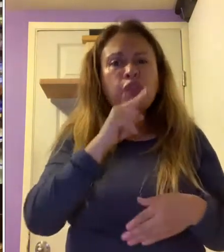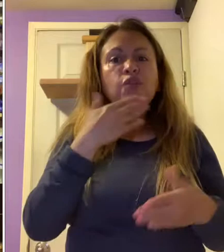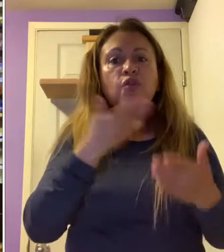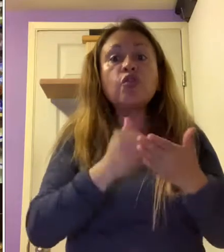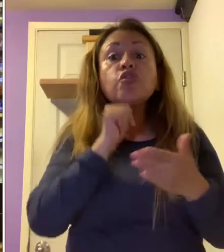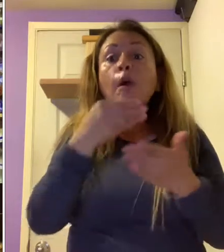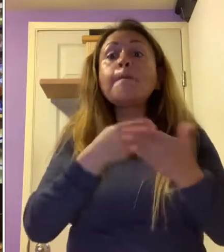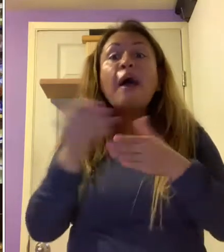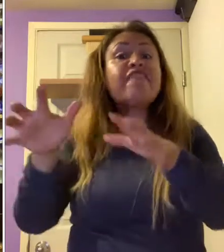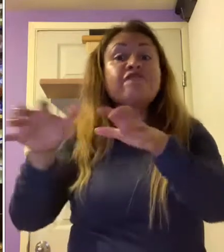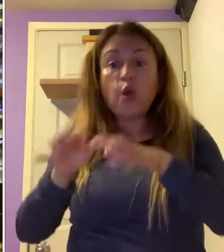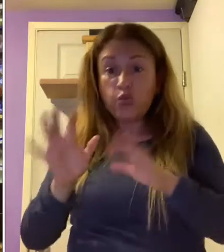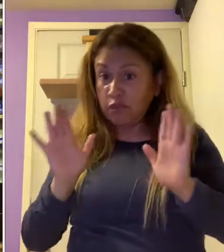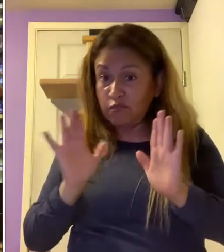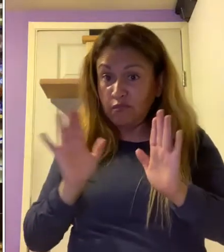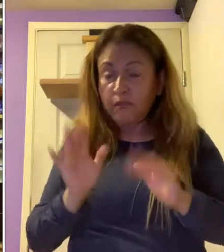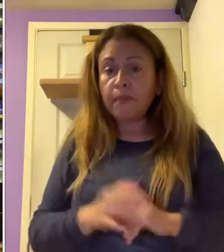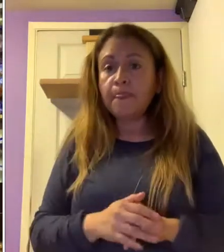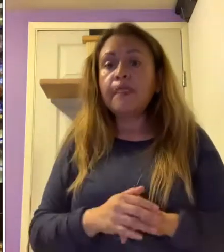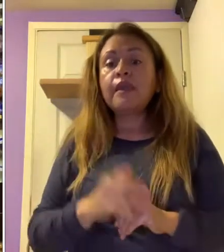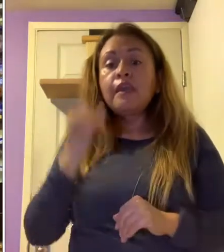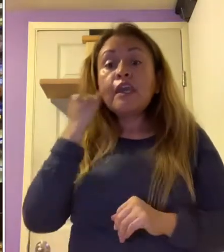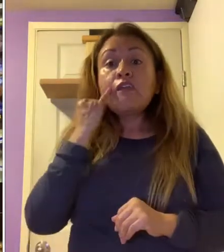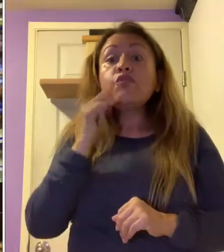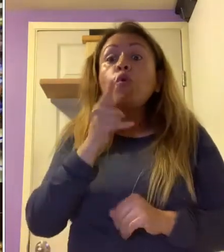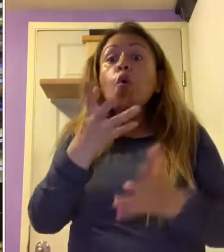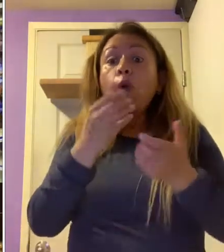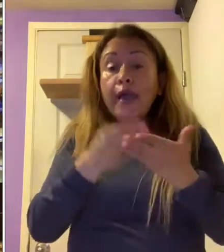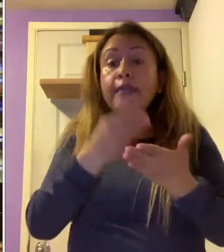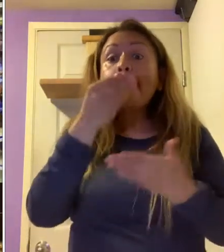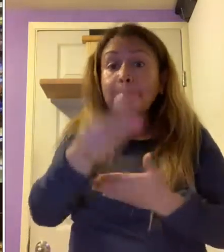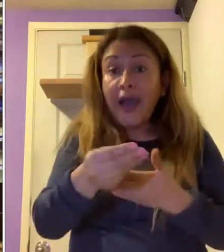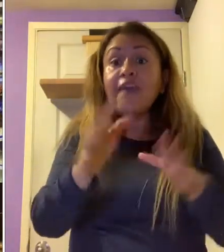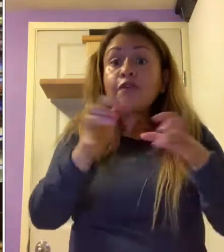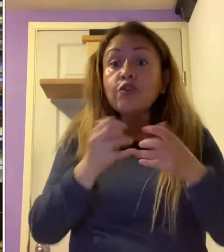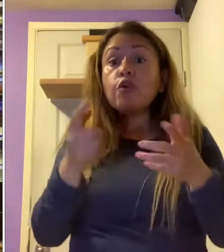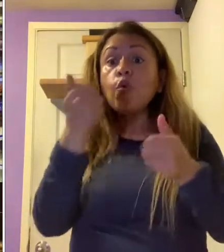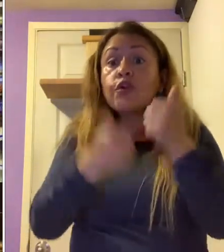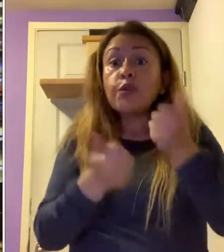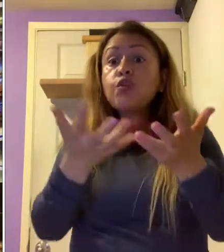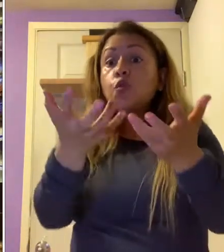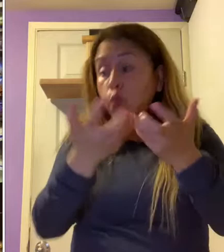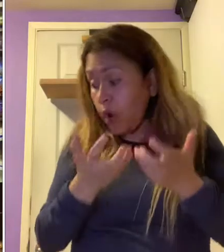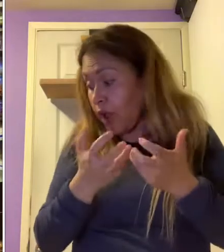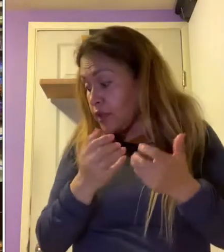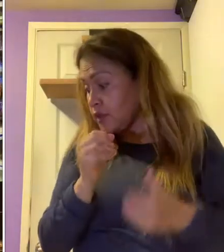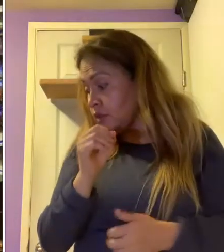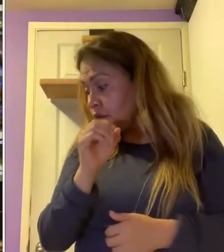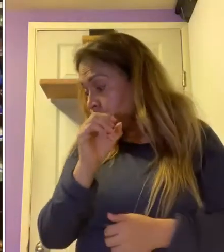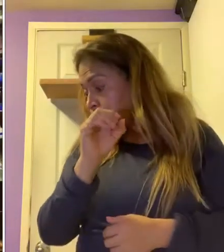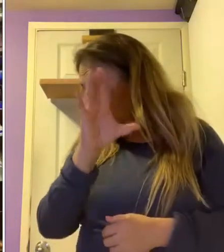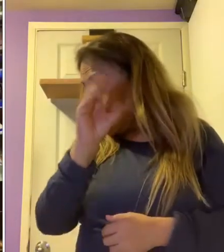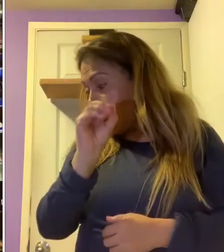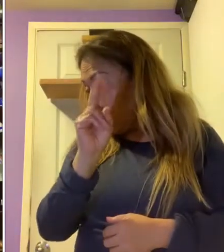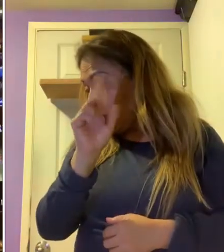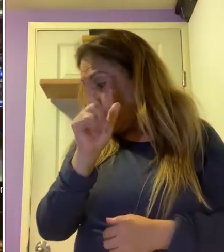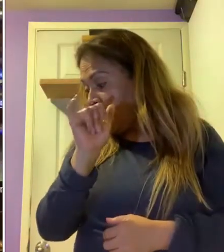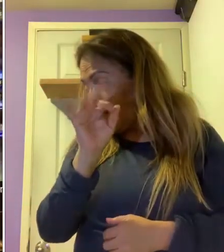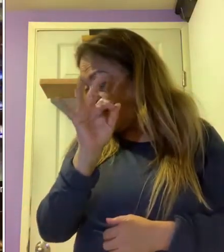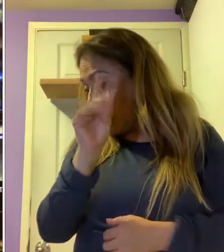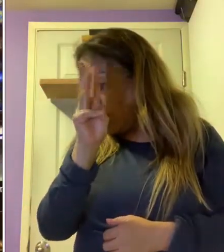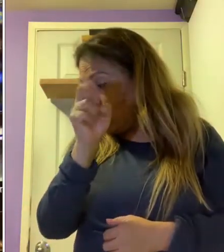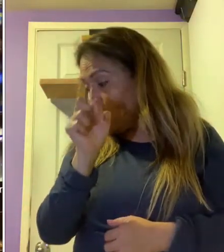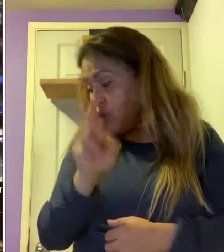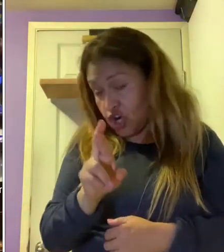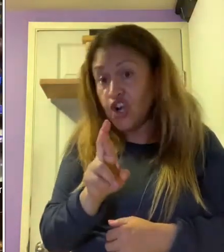yourself, but don't buy frozen. Now, the one you actually want to buy frozen is cauliflower. Why? Not to make cauliflower rice